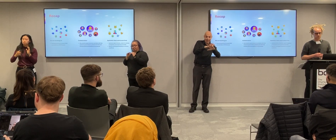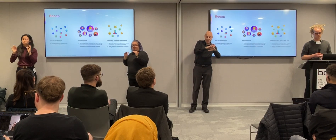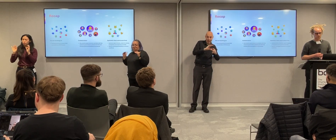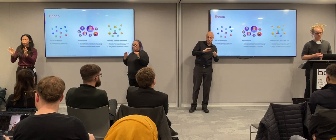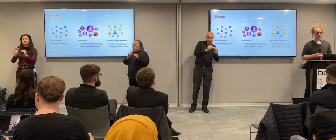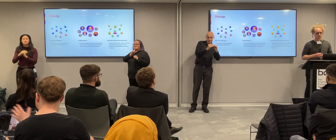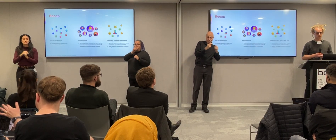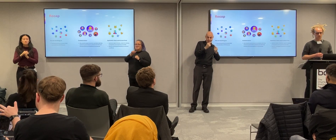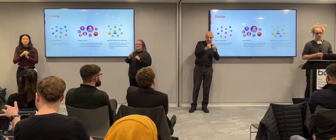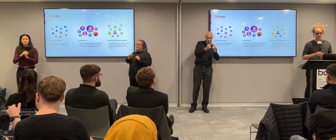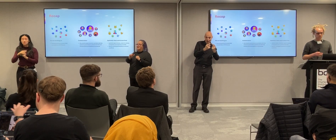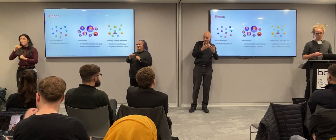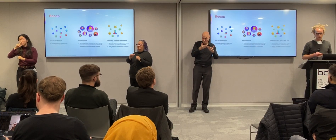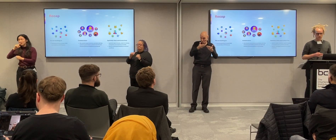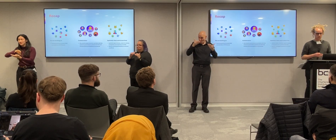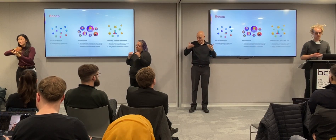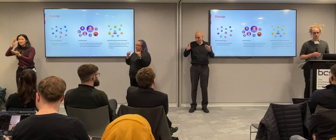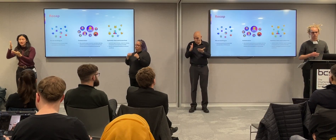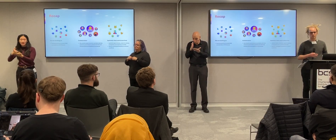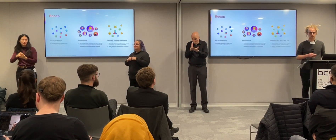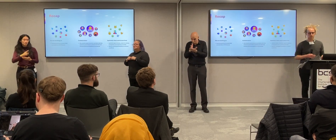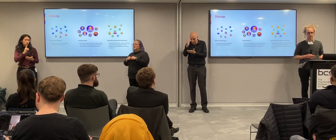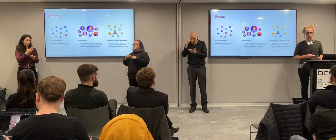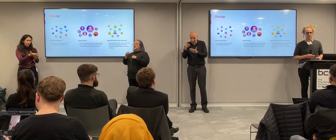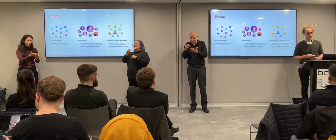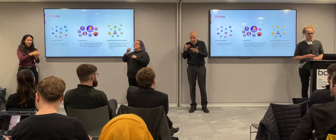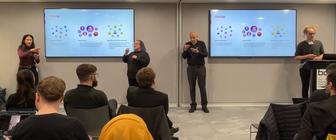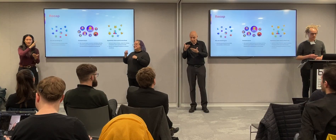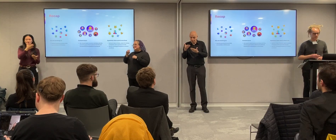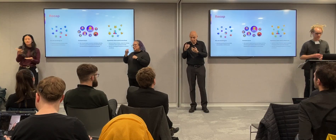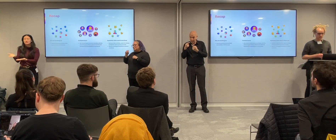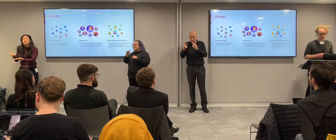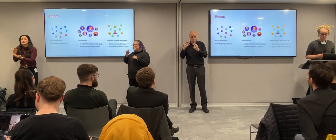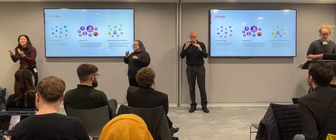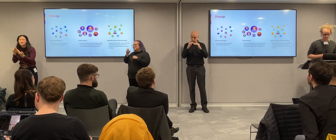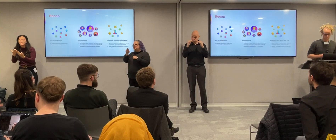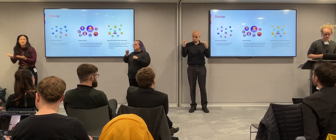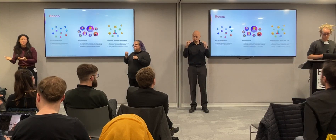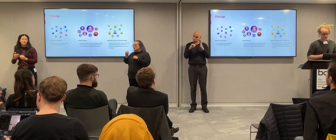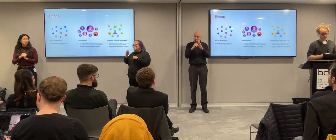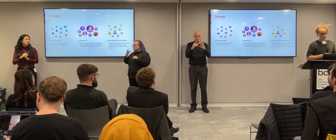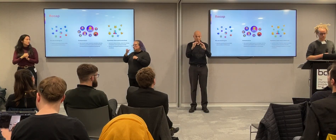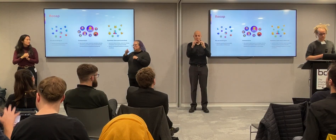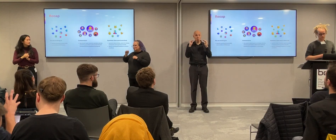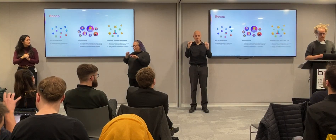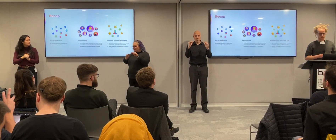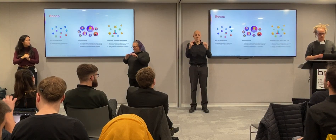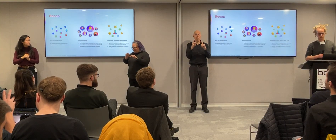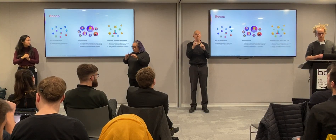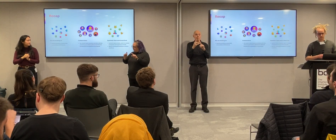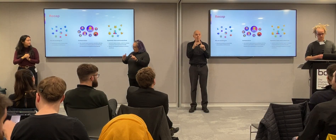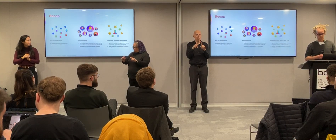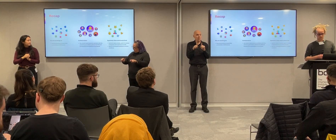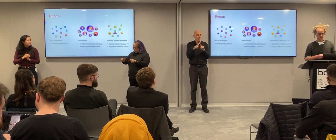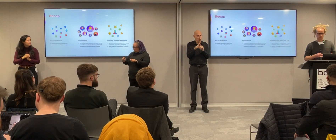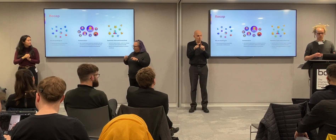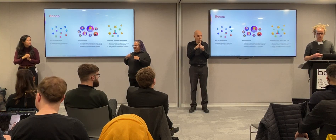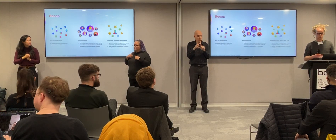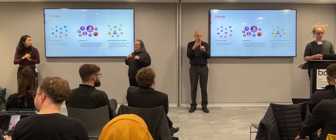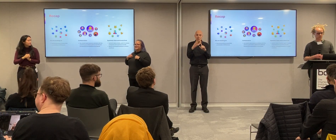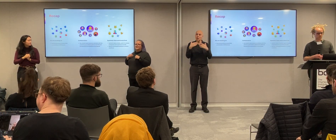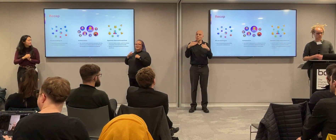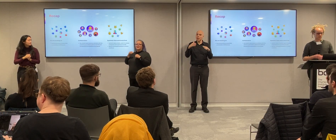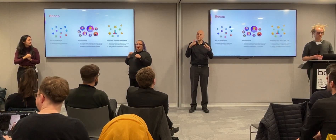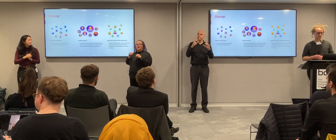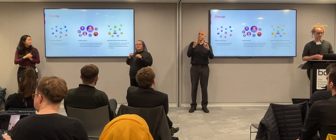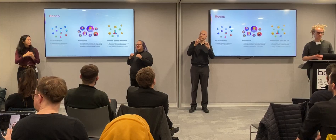We've kind of briefly talked about zero-shot evaluation and the need for it, and moving